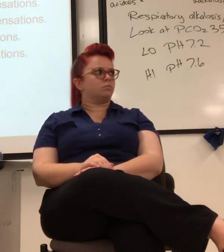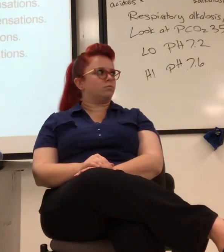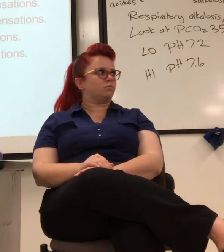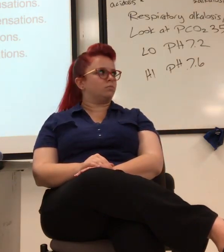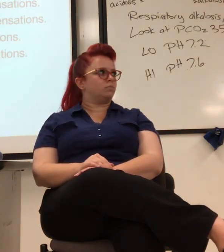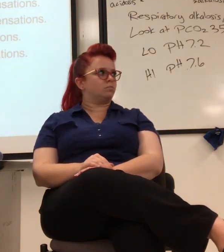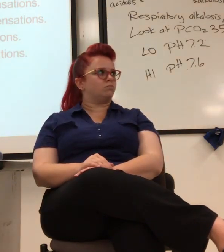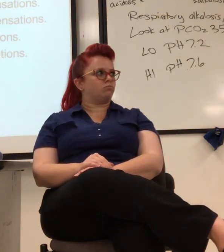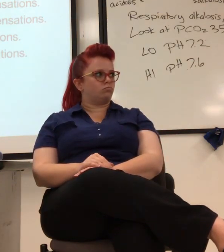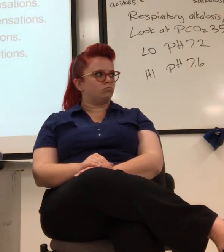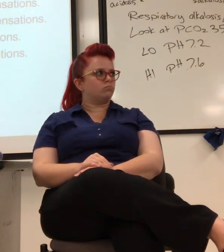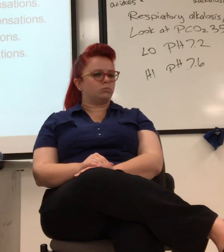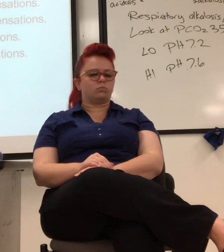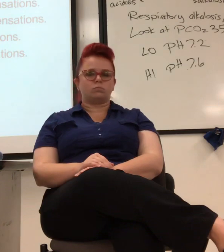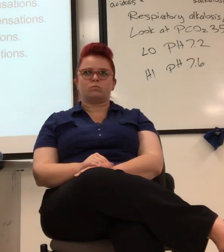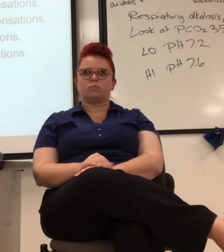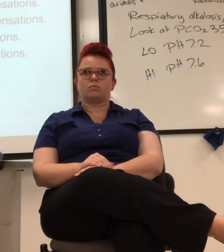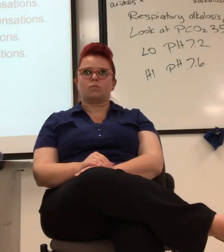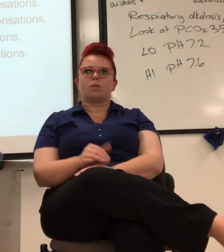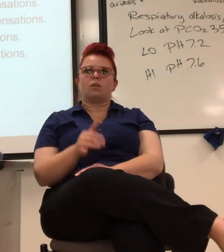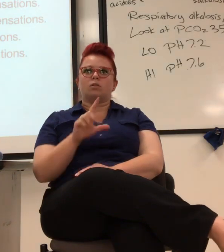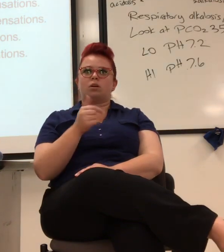the pH low, they're opposite.